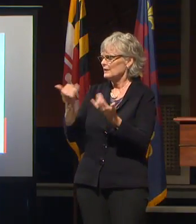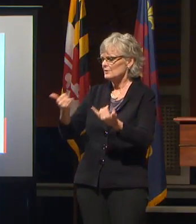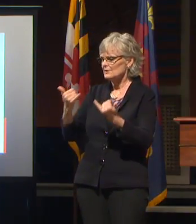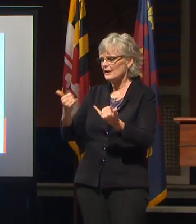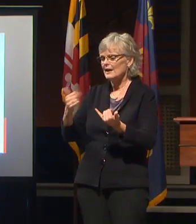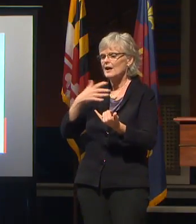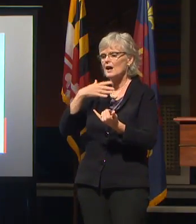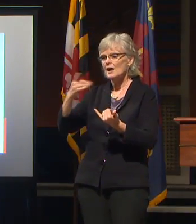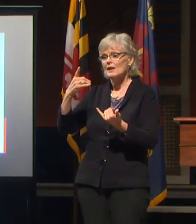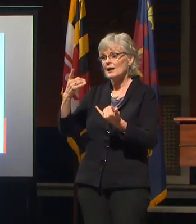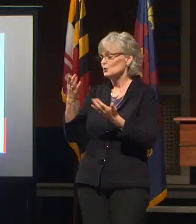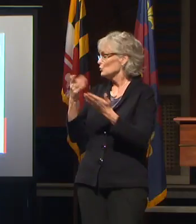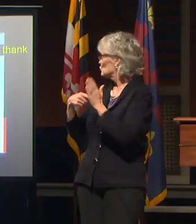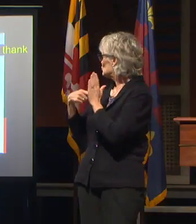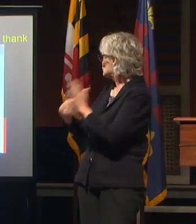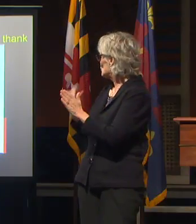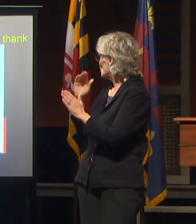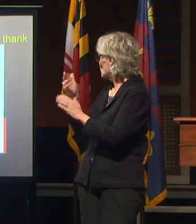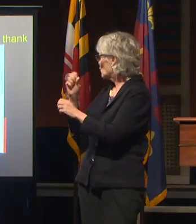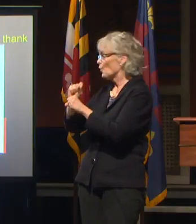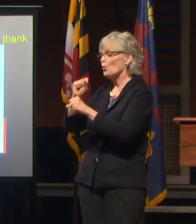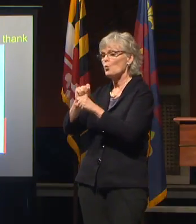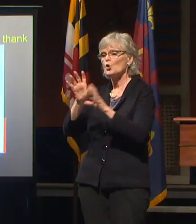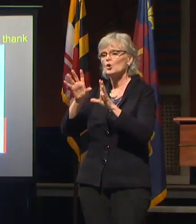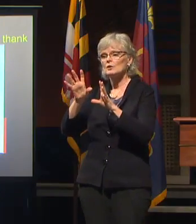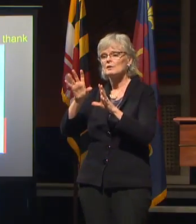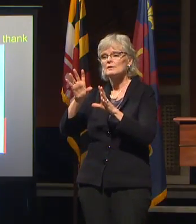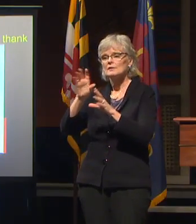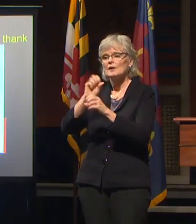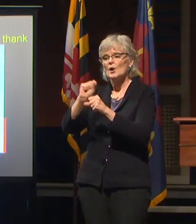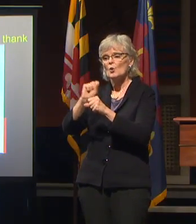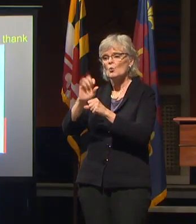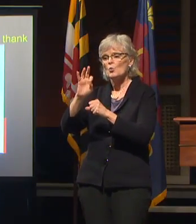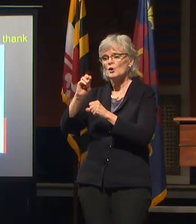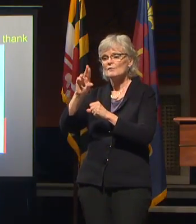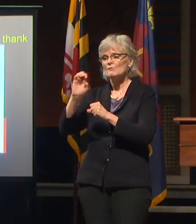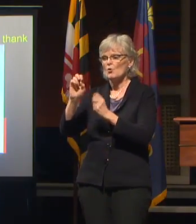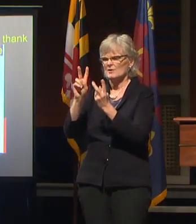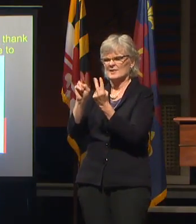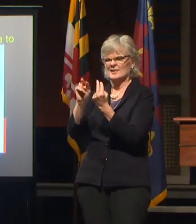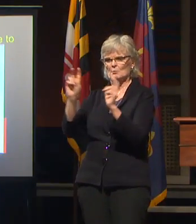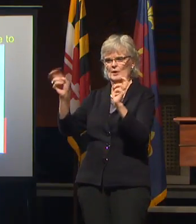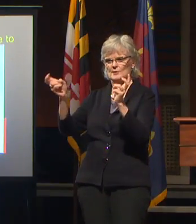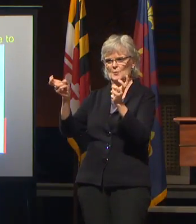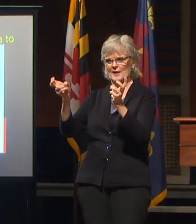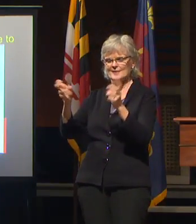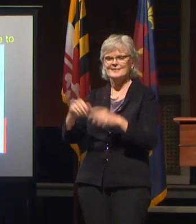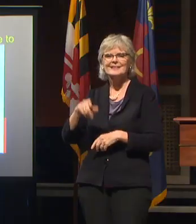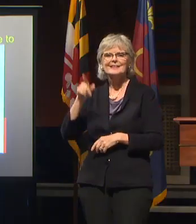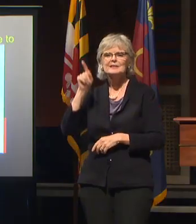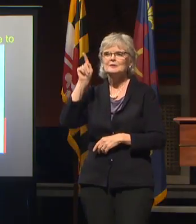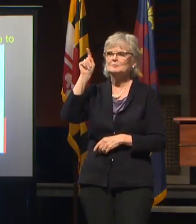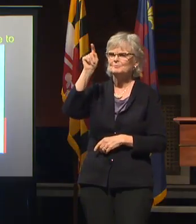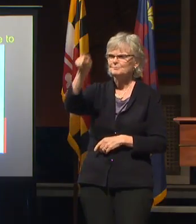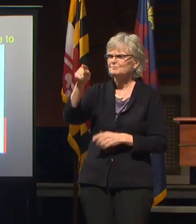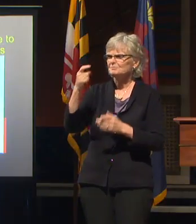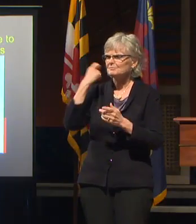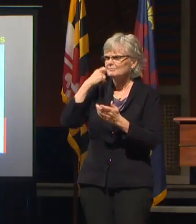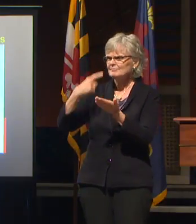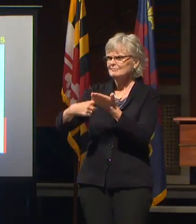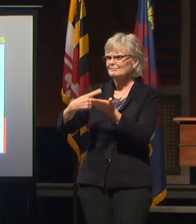to present what we like to call the Workforce Expressway. And I was talking in the back, and I'm